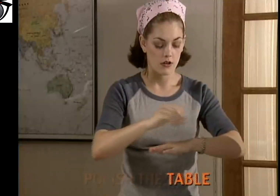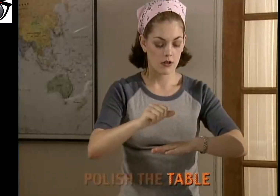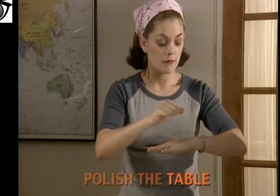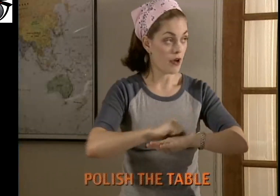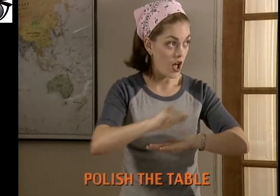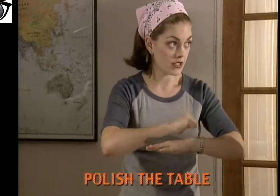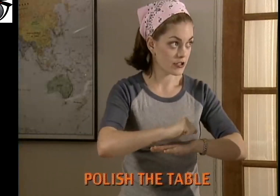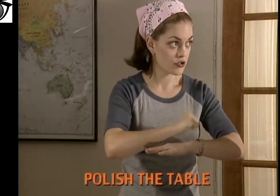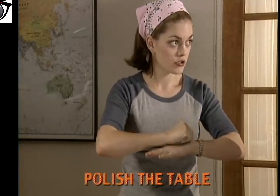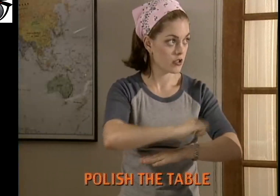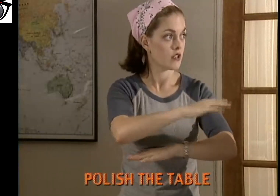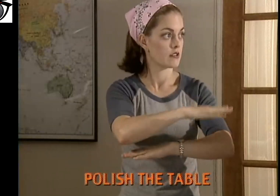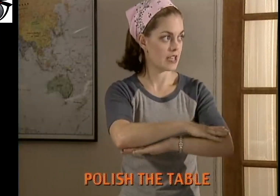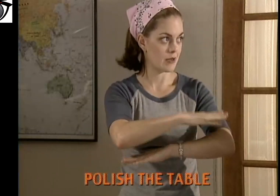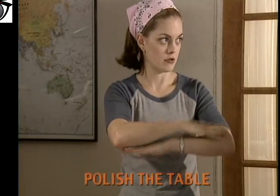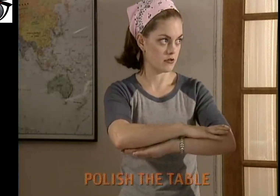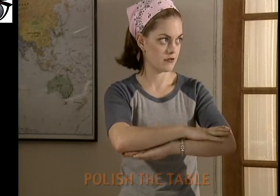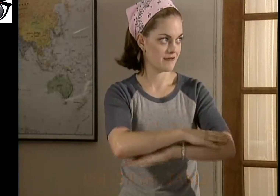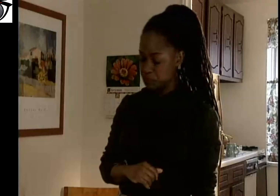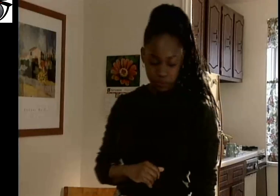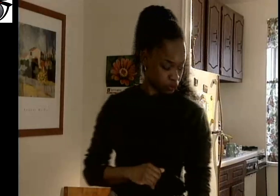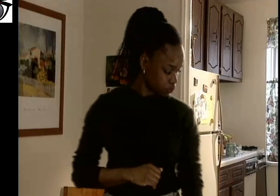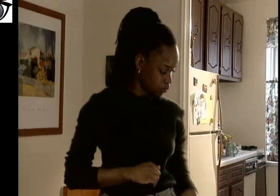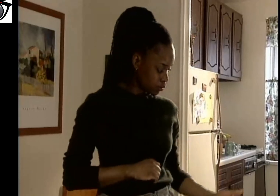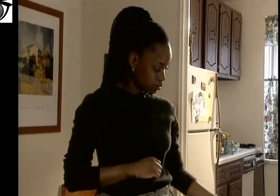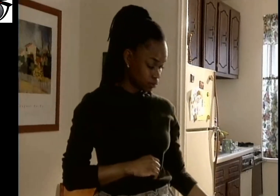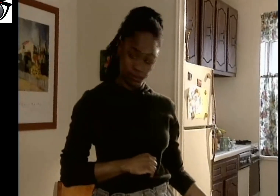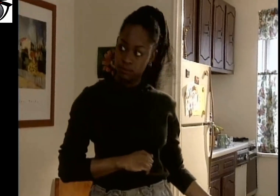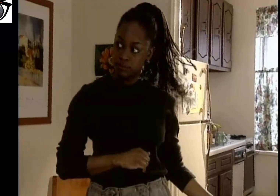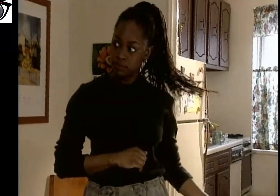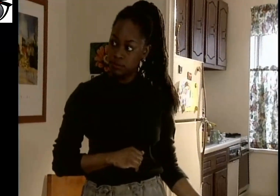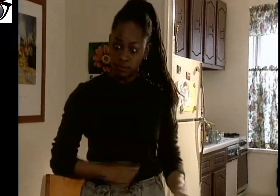Table. Polish. Table.